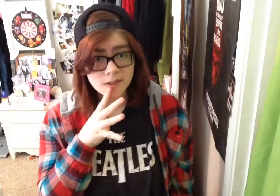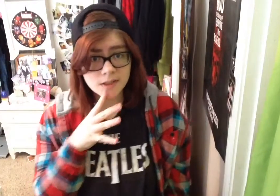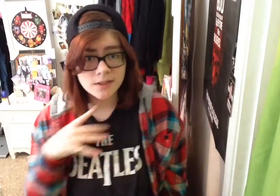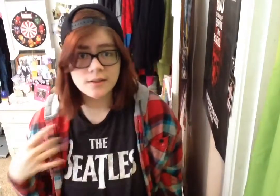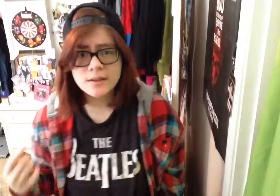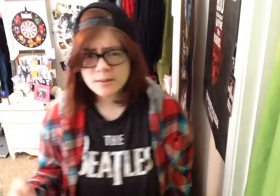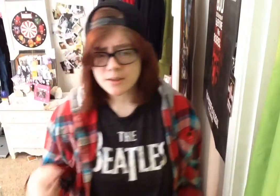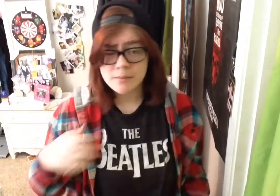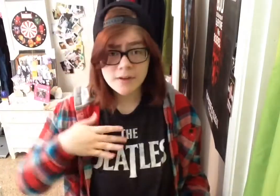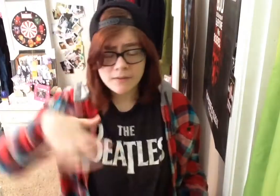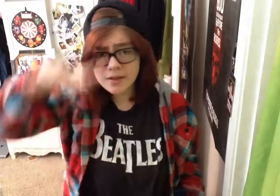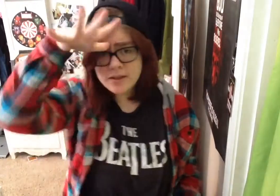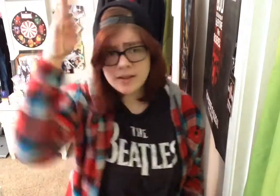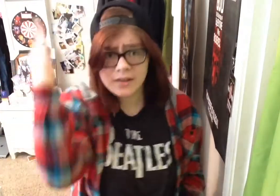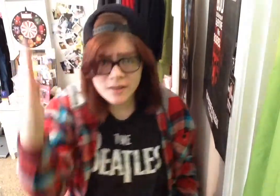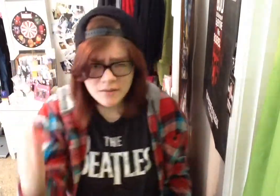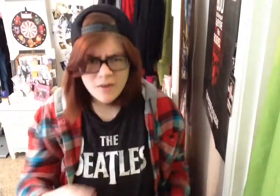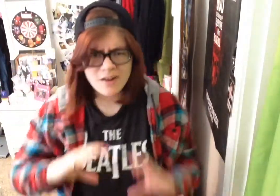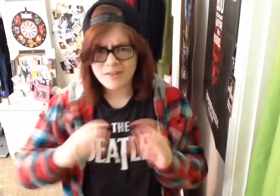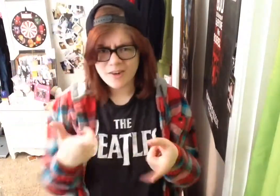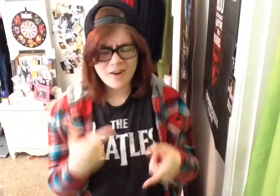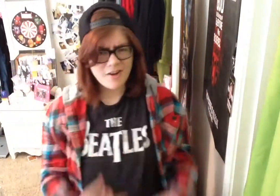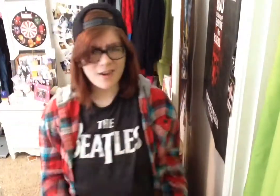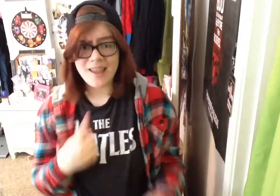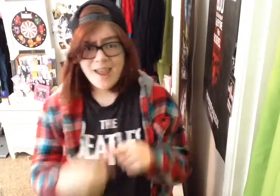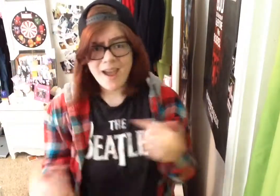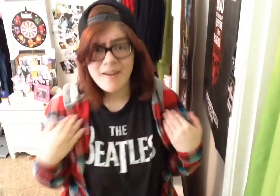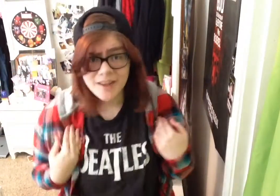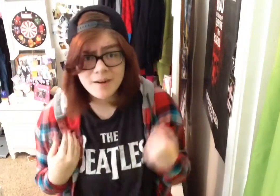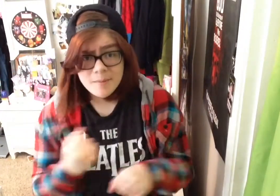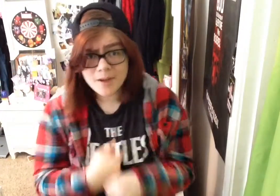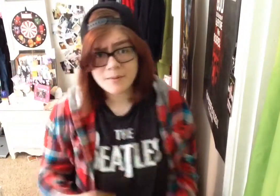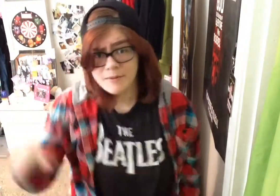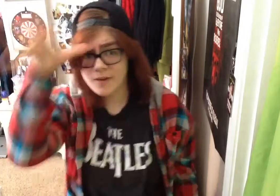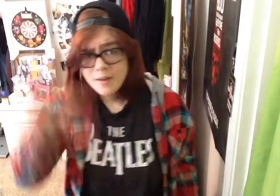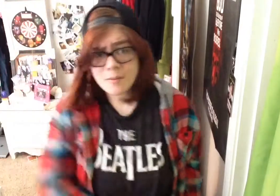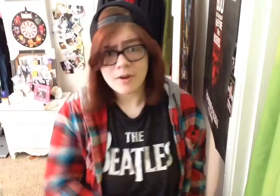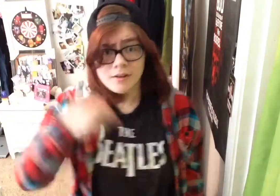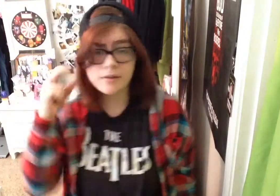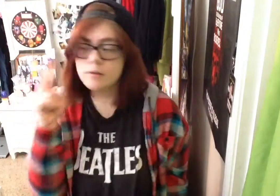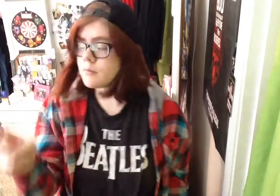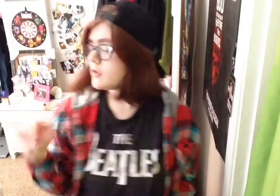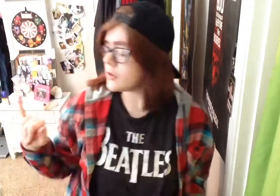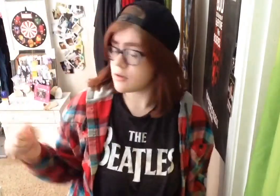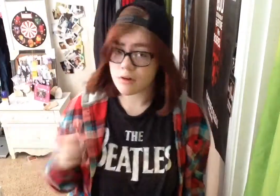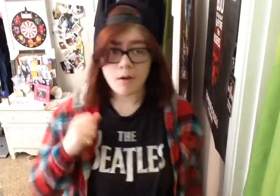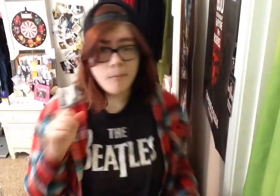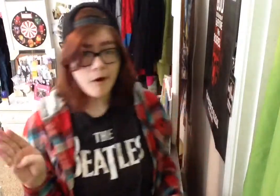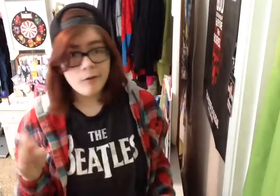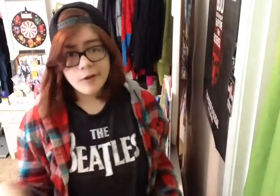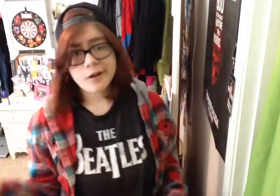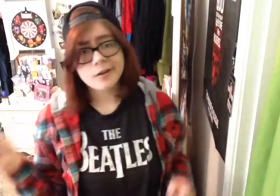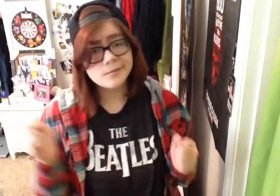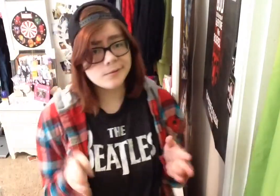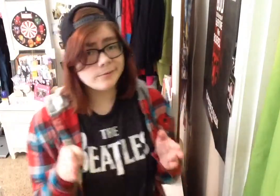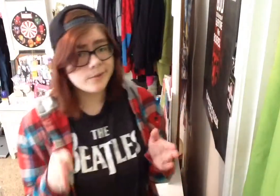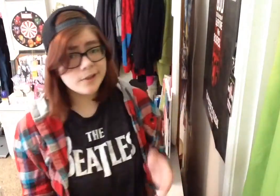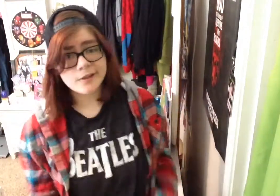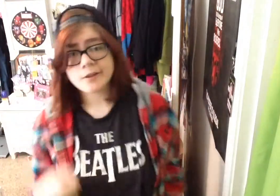He disparaged my father's legacy in front of a crowd. I can't have that. I'm making my father proud. I saw him just up Broadway and a couple of blocks. He